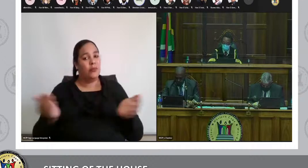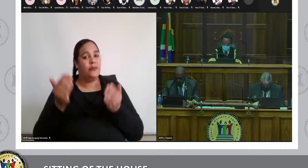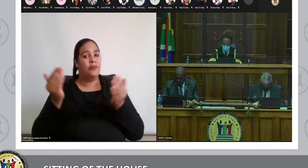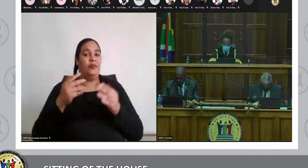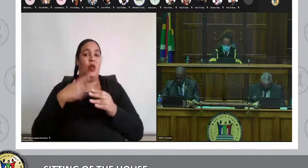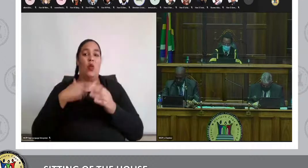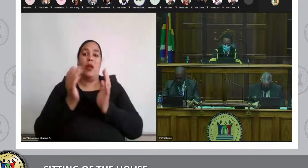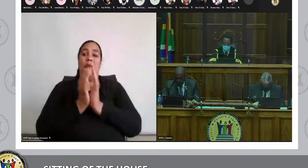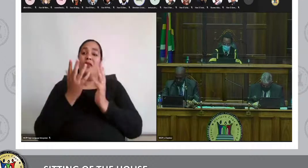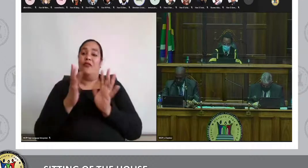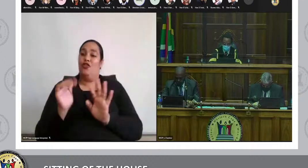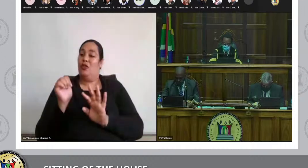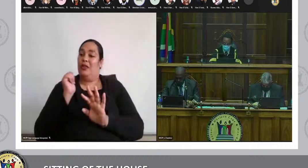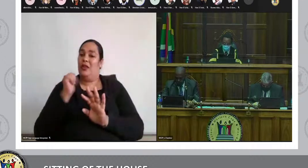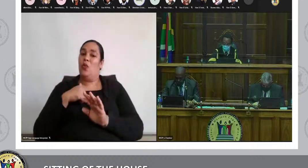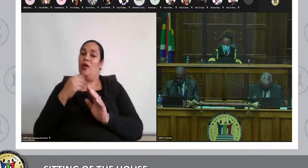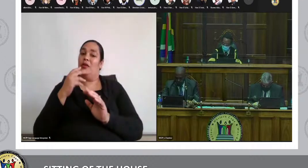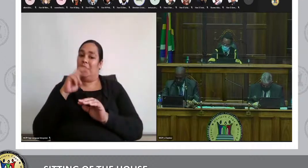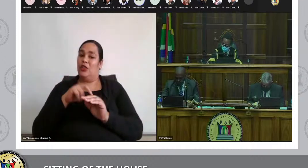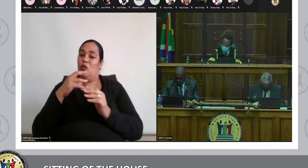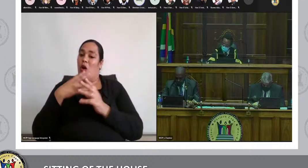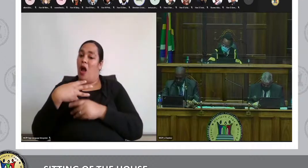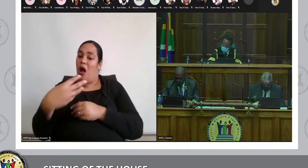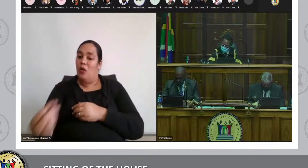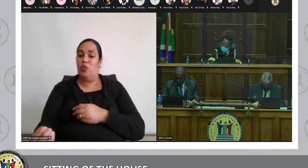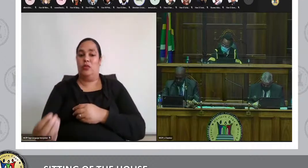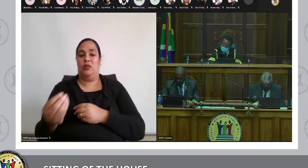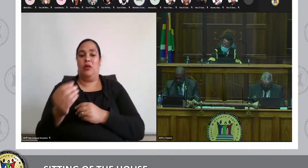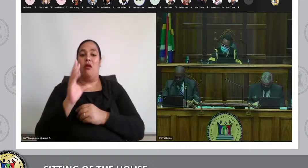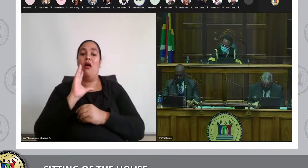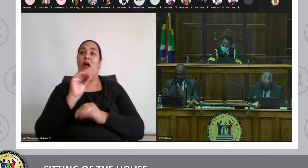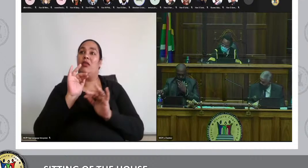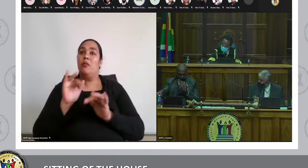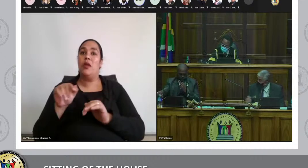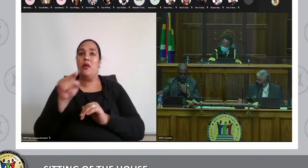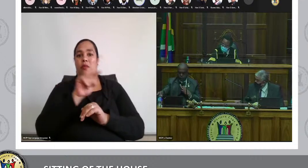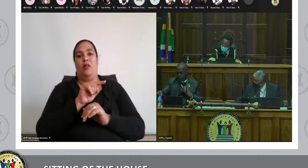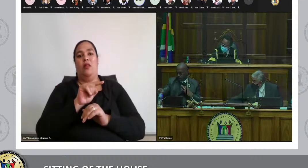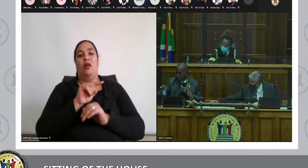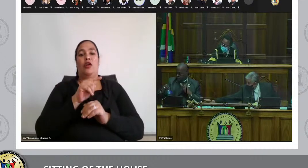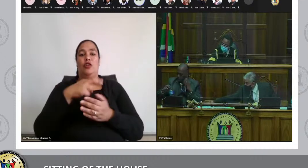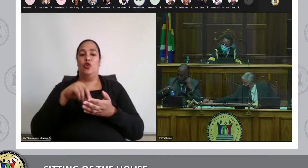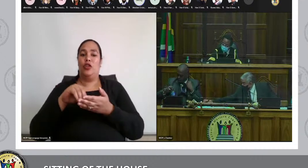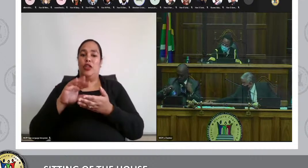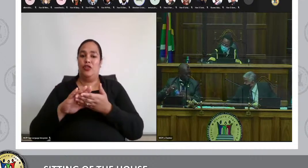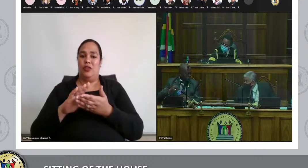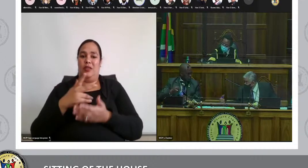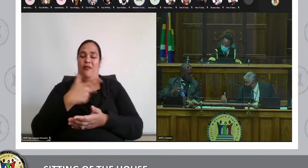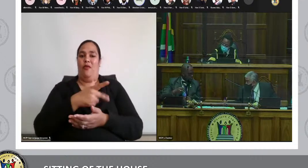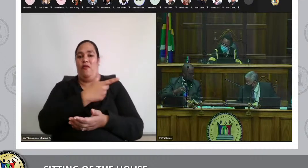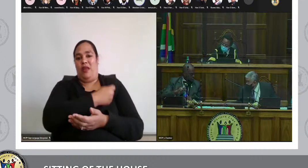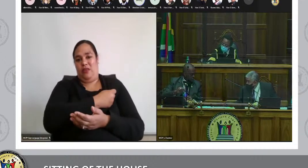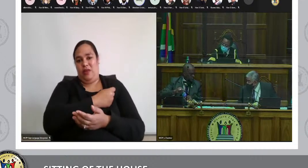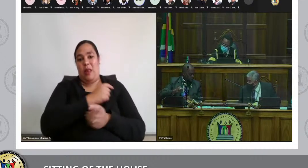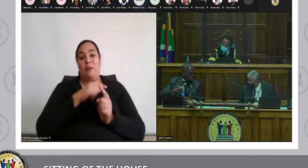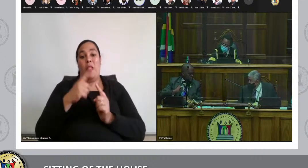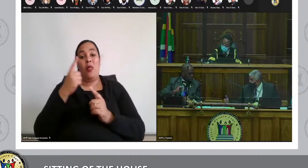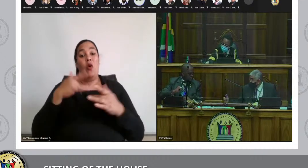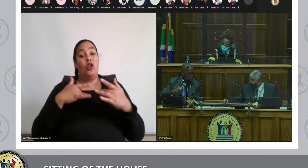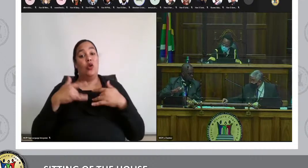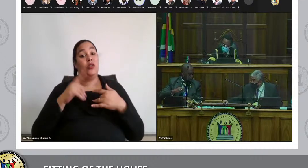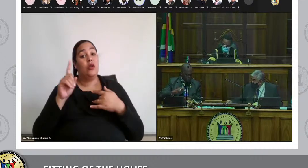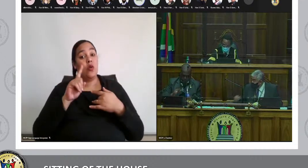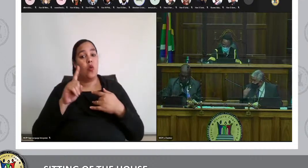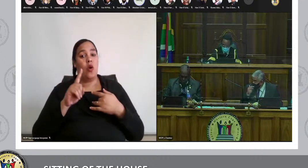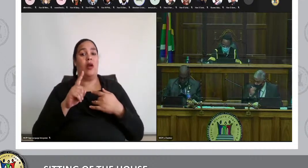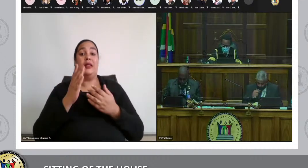had a meeting yesterday, we are urged to go out and ask people to register to be vaccinated. The one concern was that